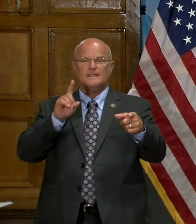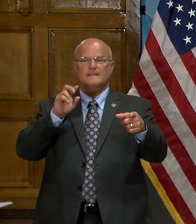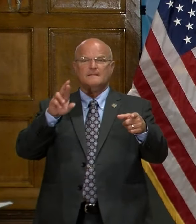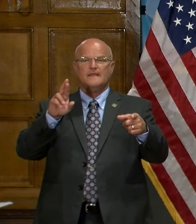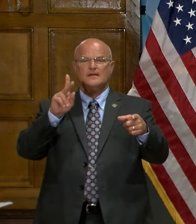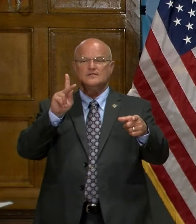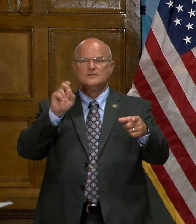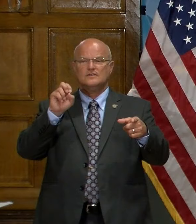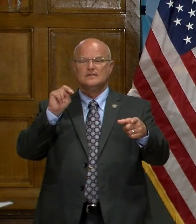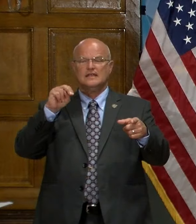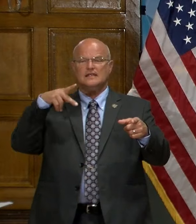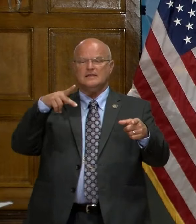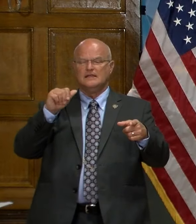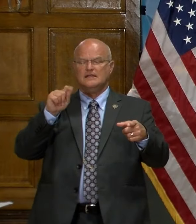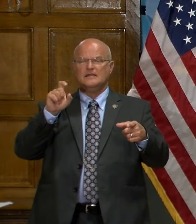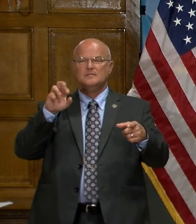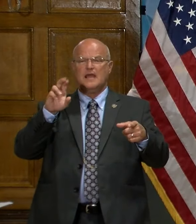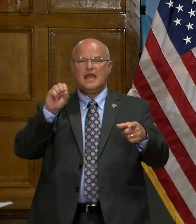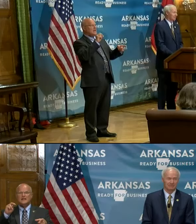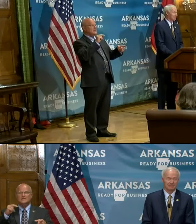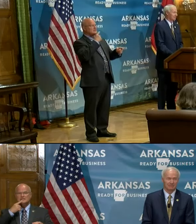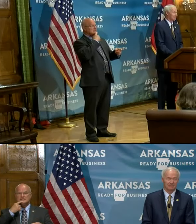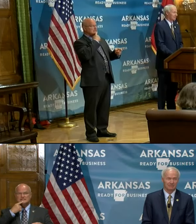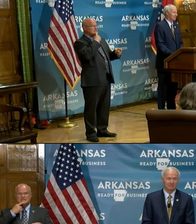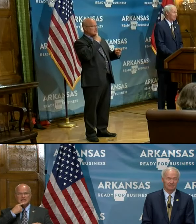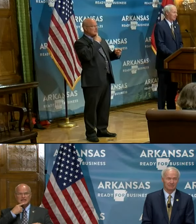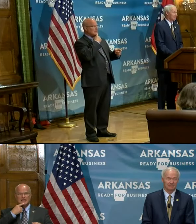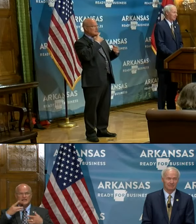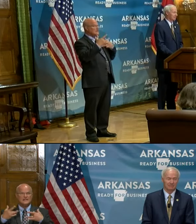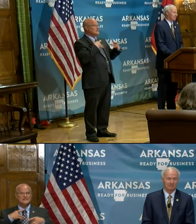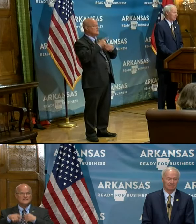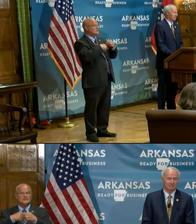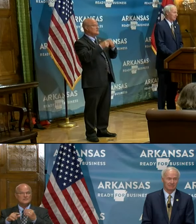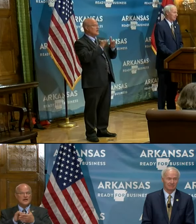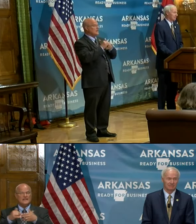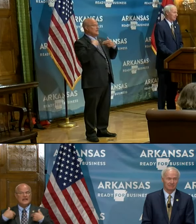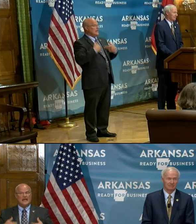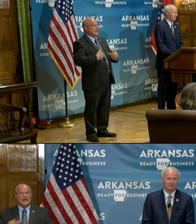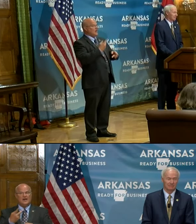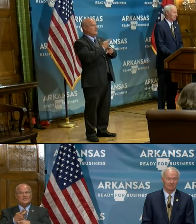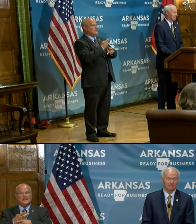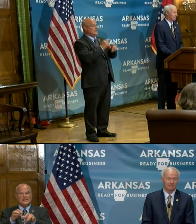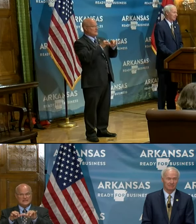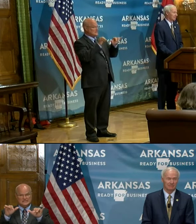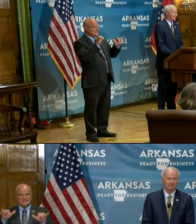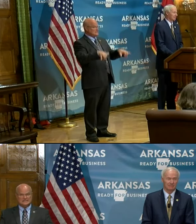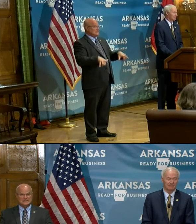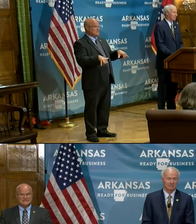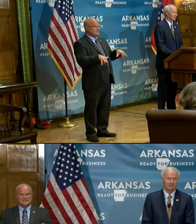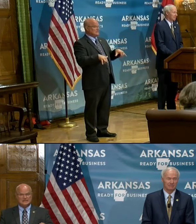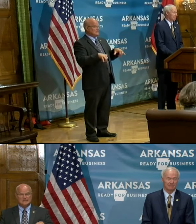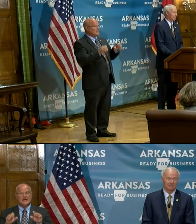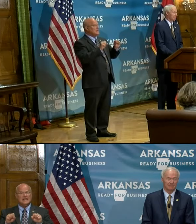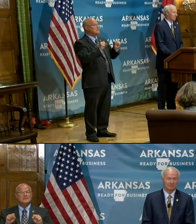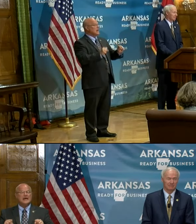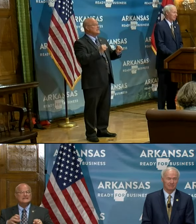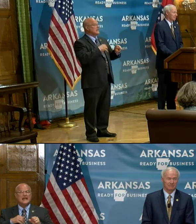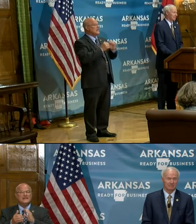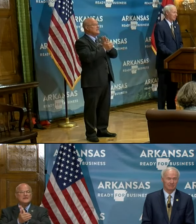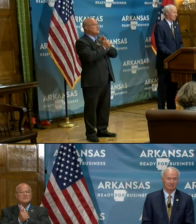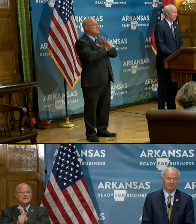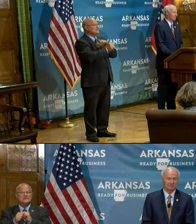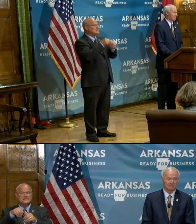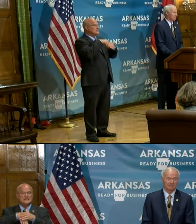Dr. Cam Patterson said today that they're concerned about the healthcare system's capacity and their ability